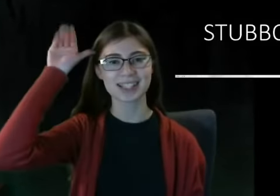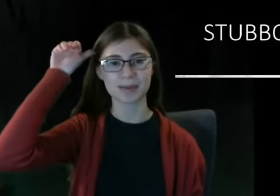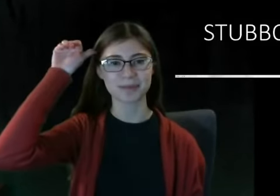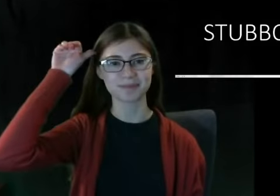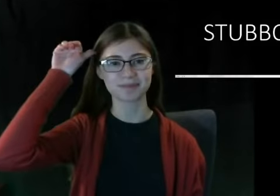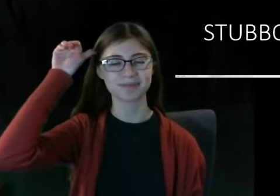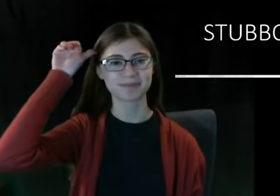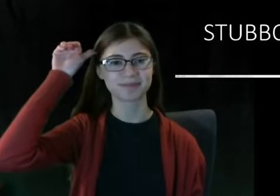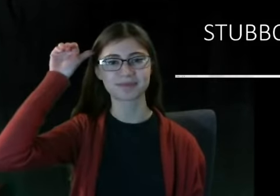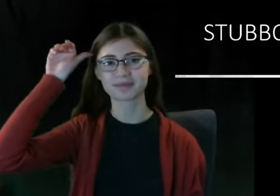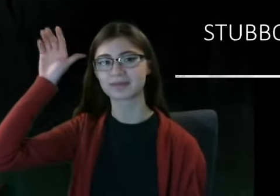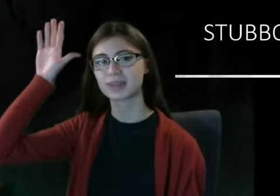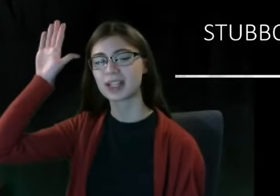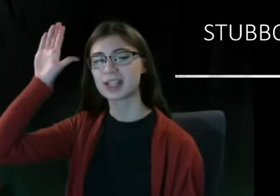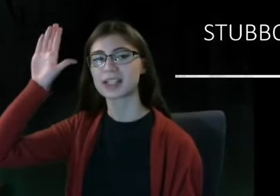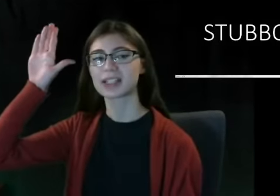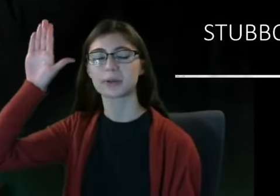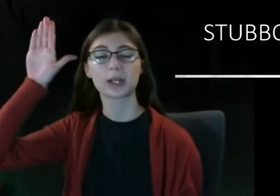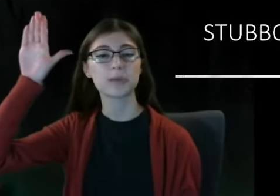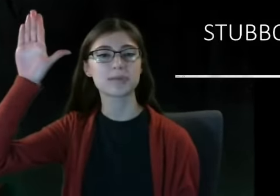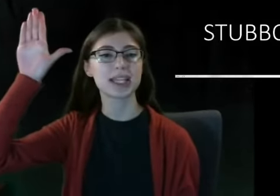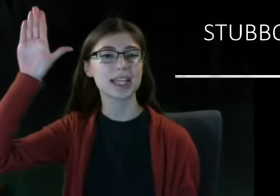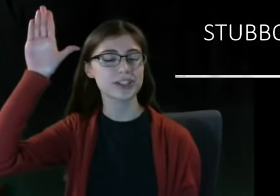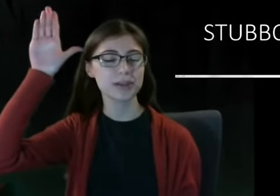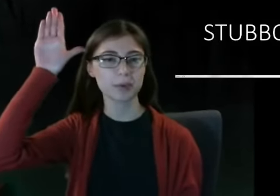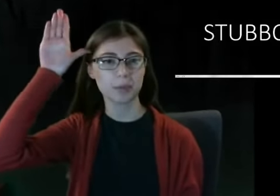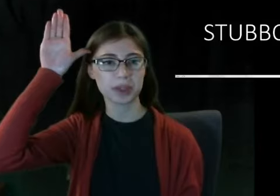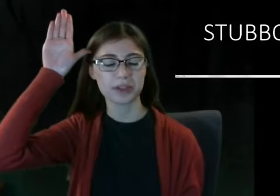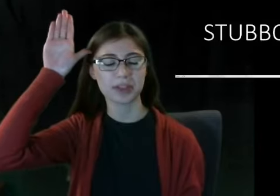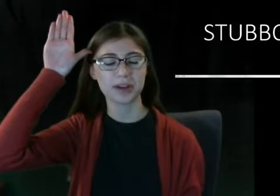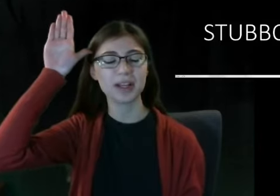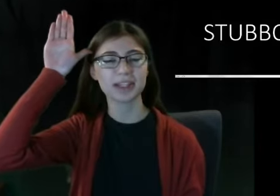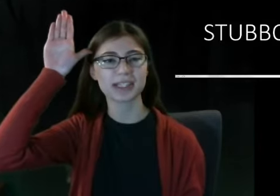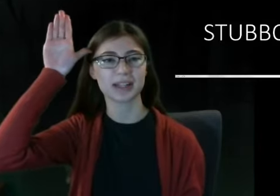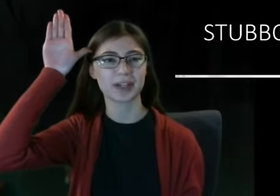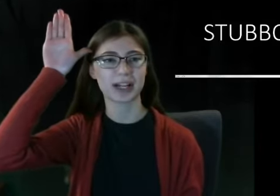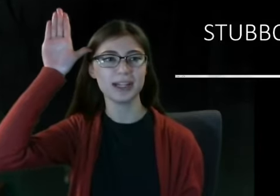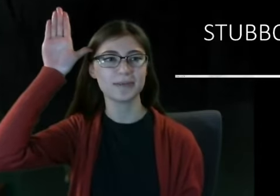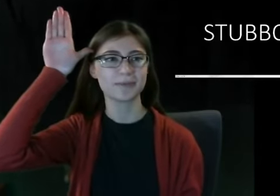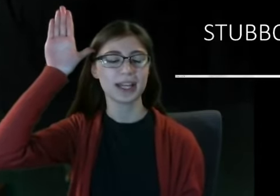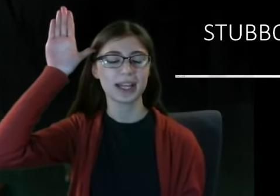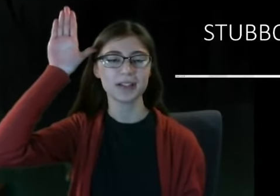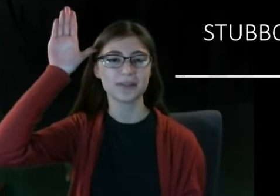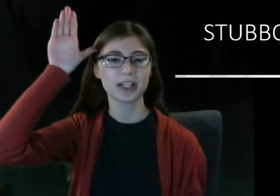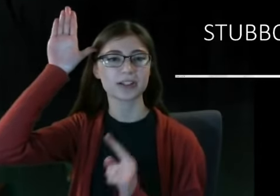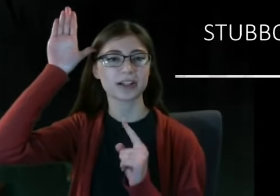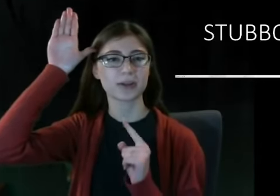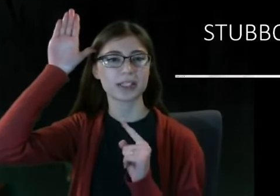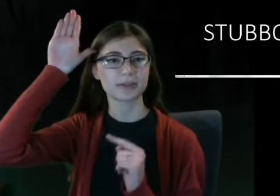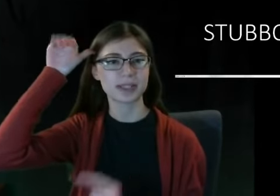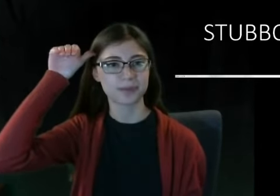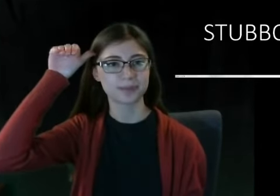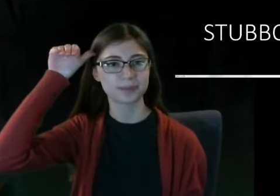Stubborn. So open B hand shape with your thumb on the side of your head, and your fingers are going to go down